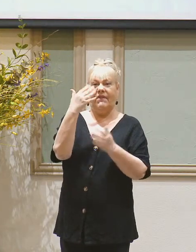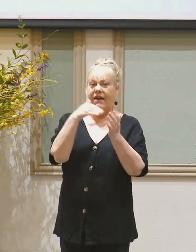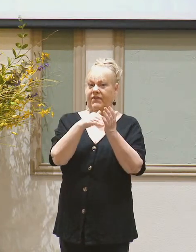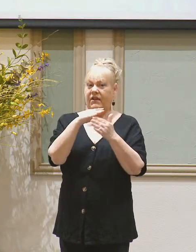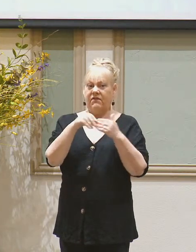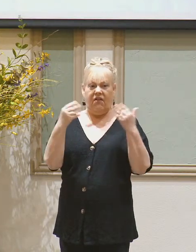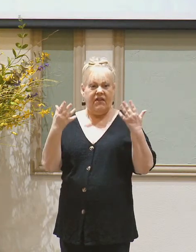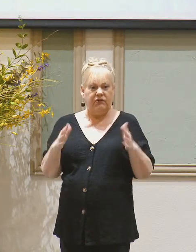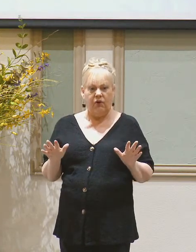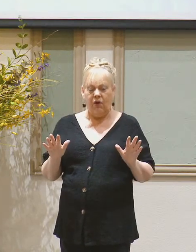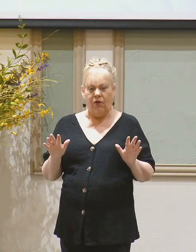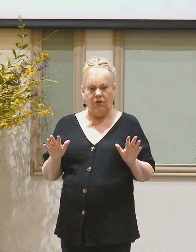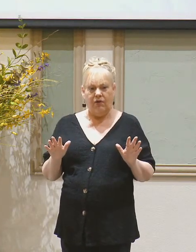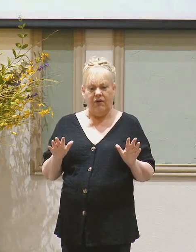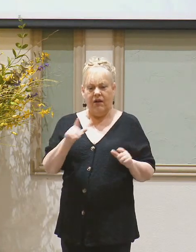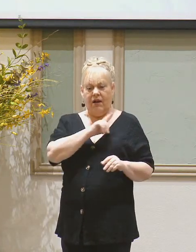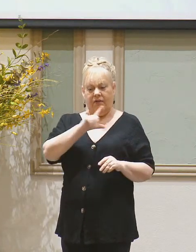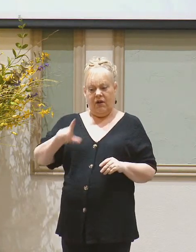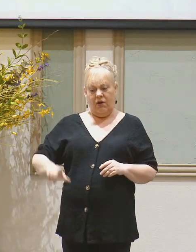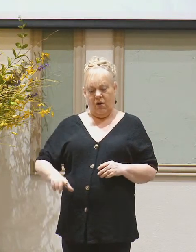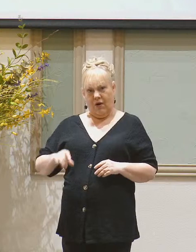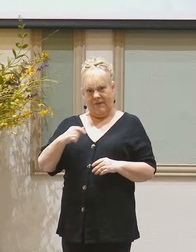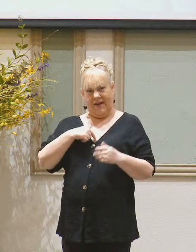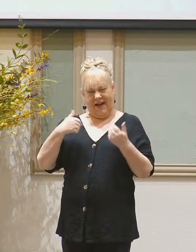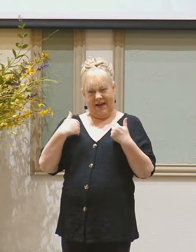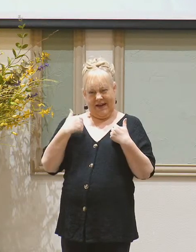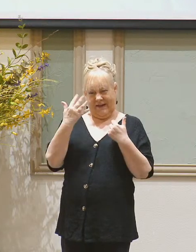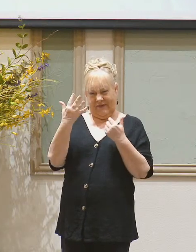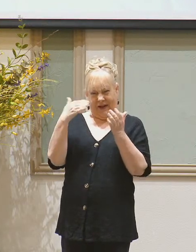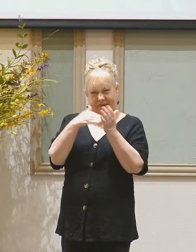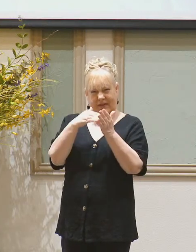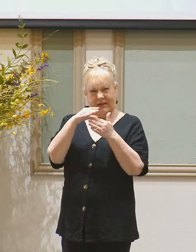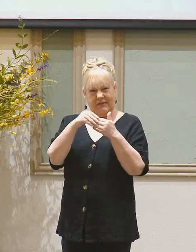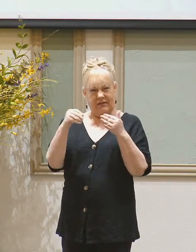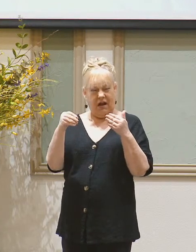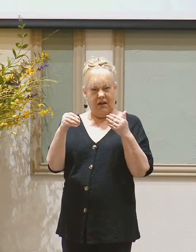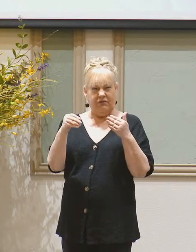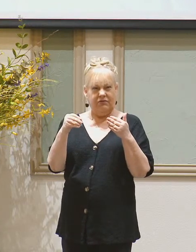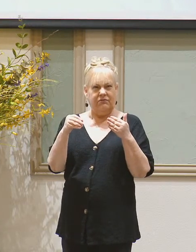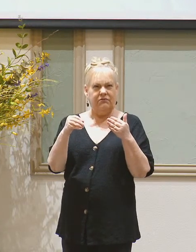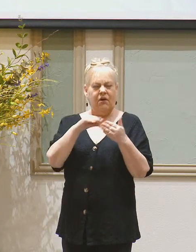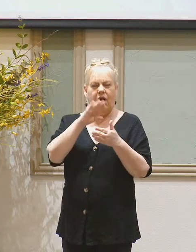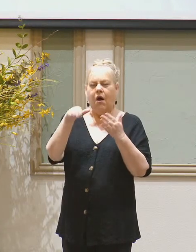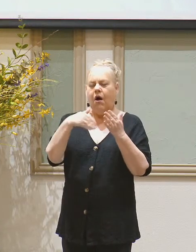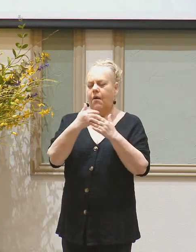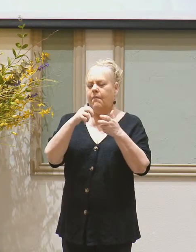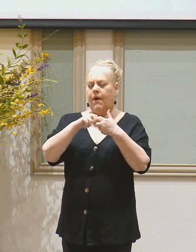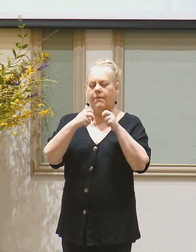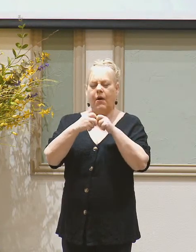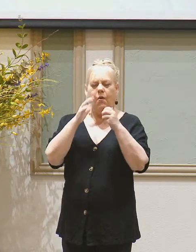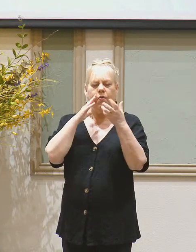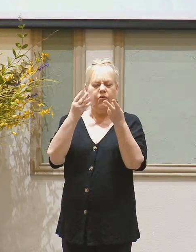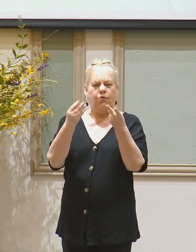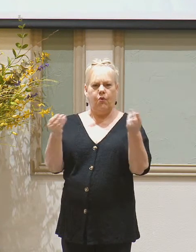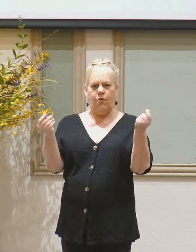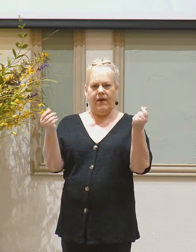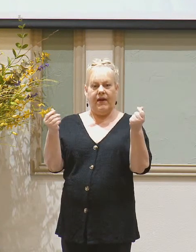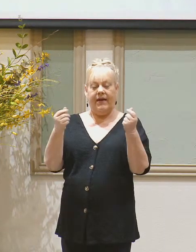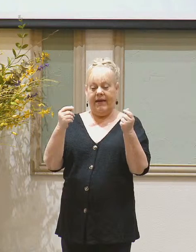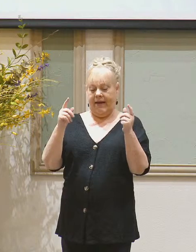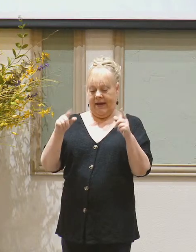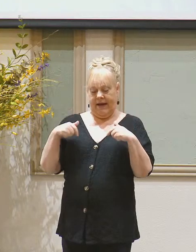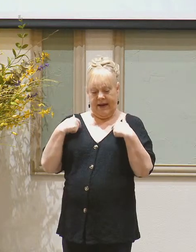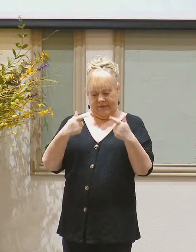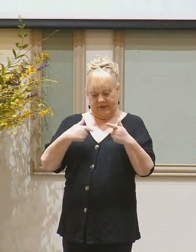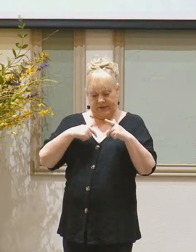$5,000. Lord, if I just had $5,000, all my problems would go away. And ever since